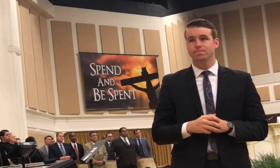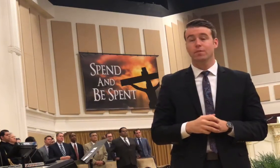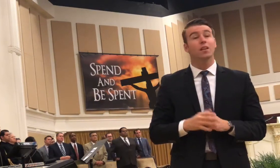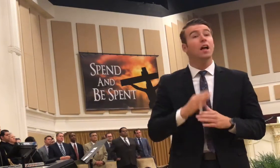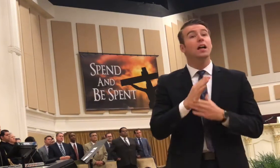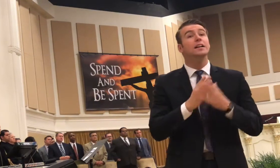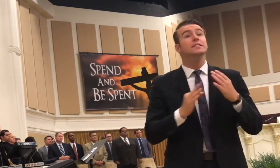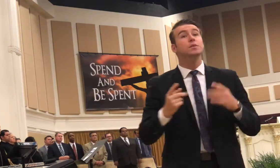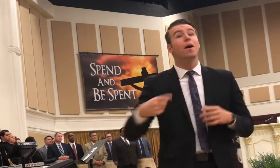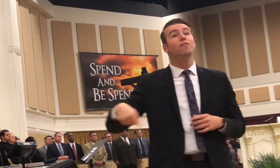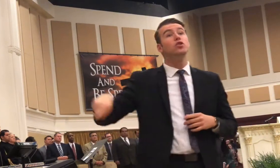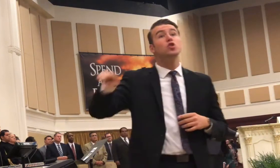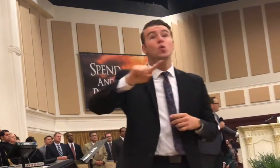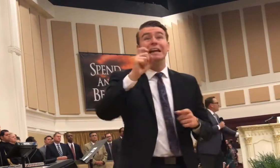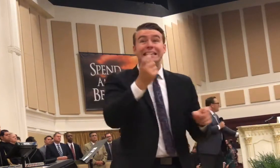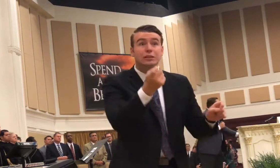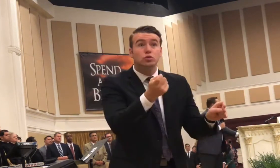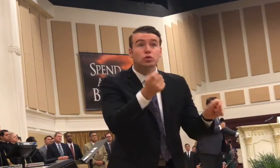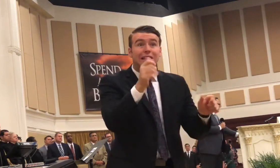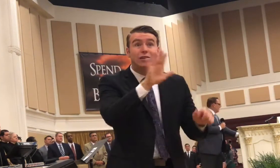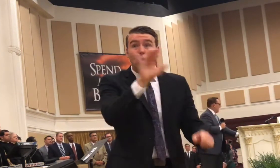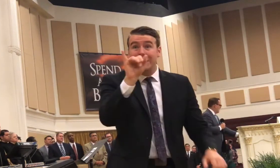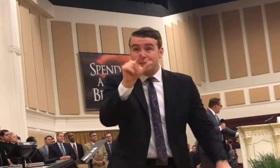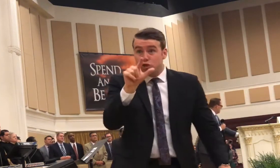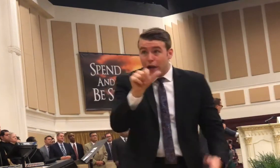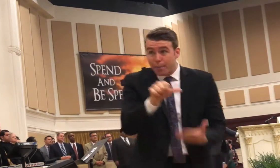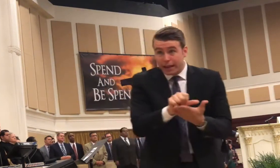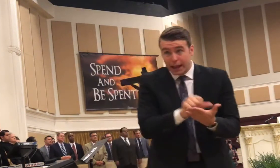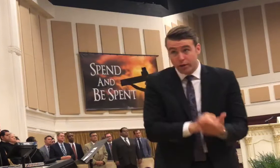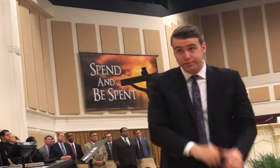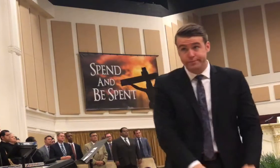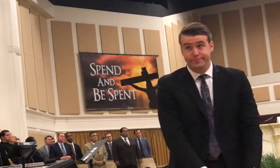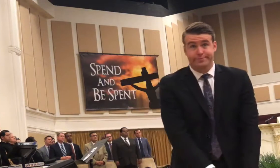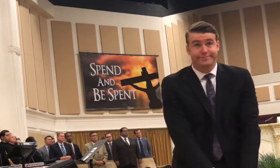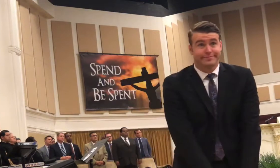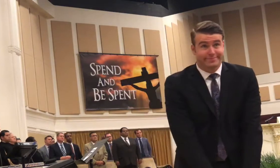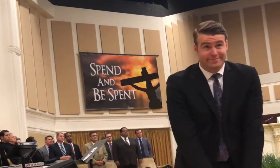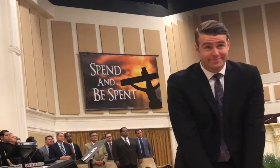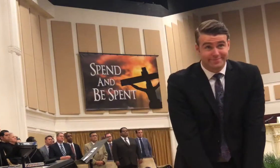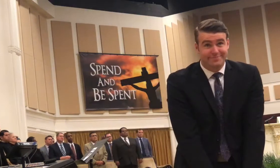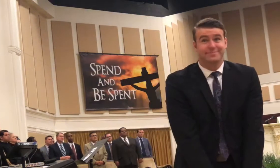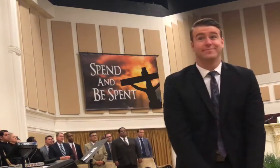Some of you need to delete your Instagram account.